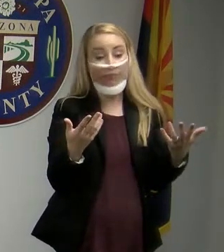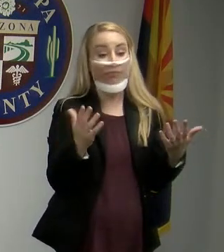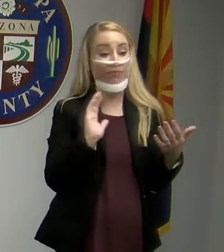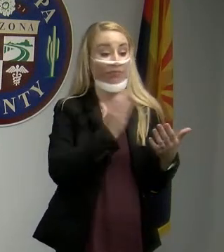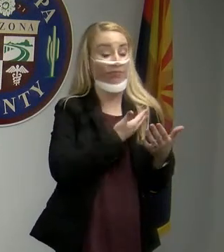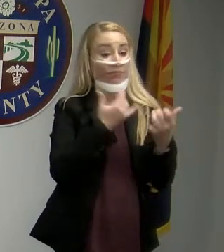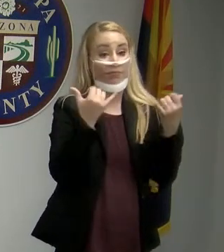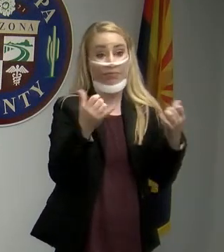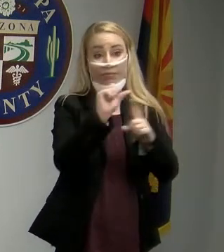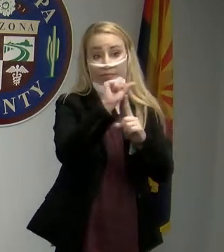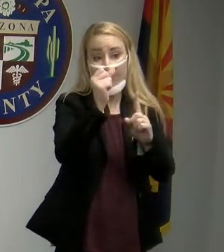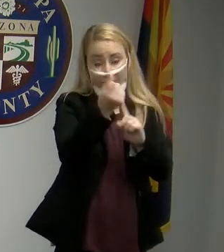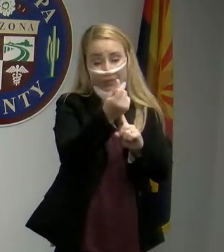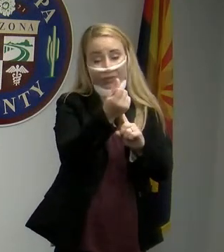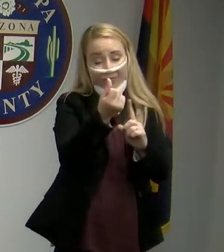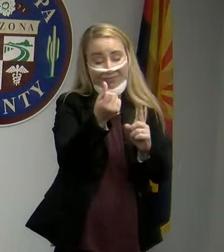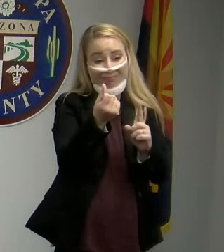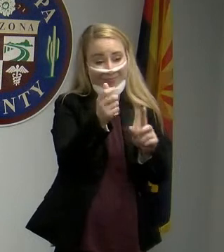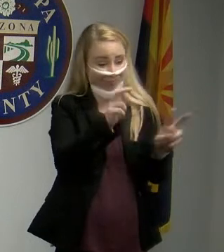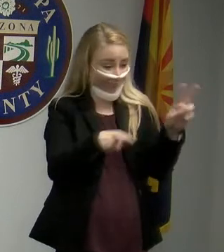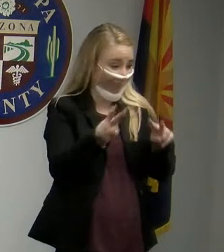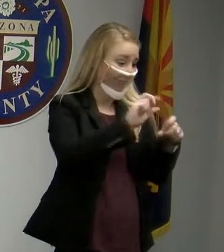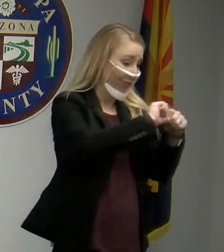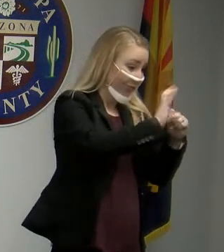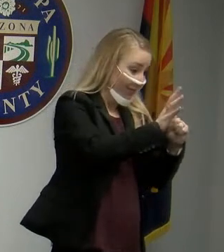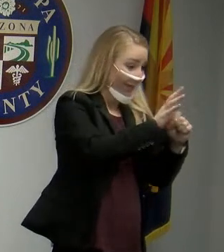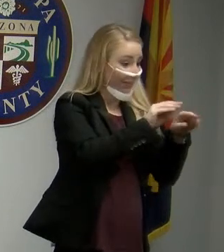current circumstances, that would seem to make sense, yes.